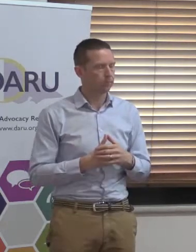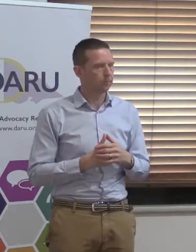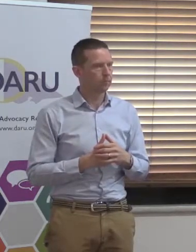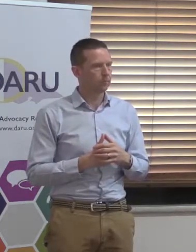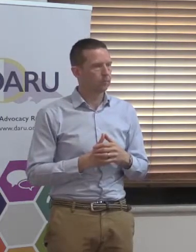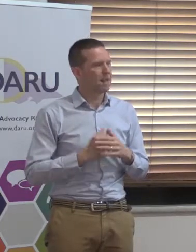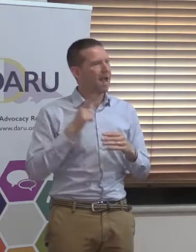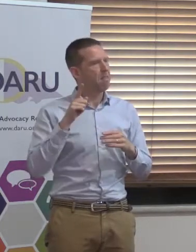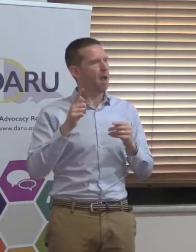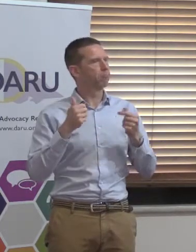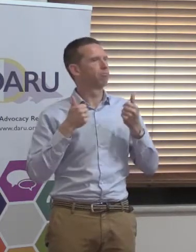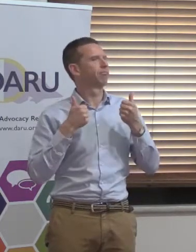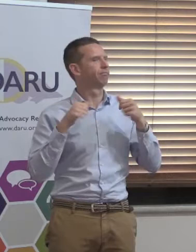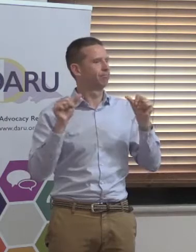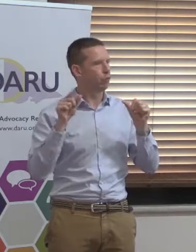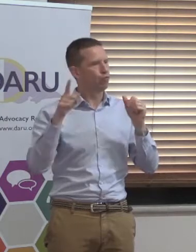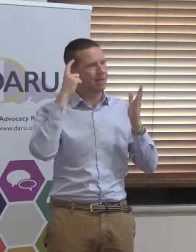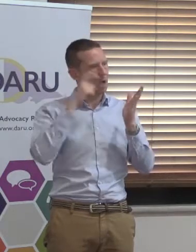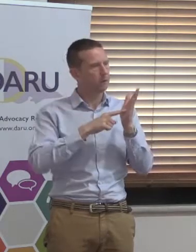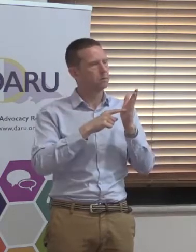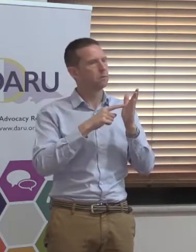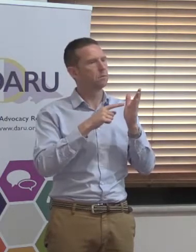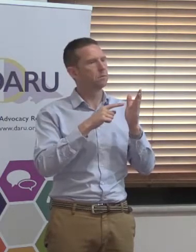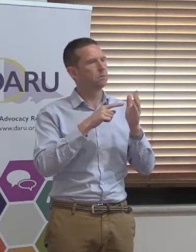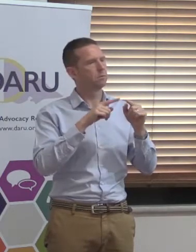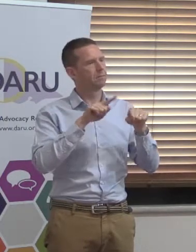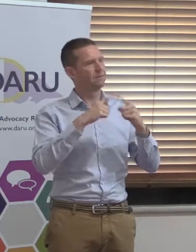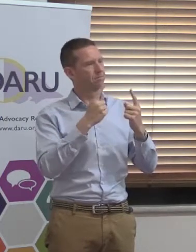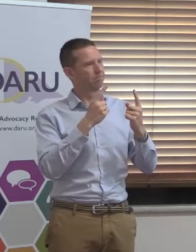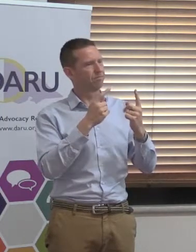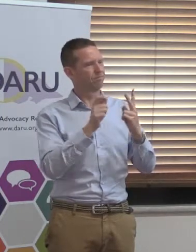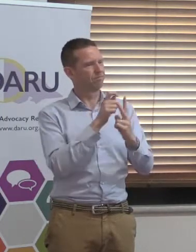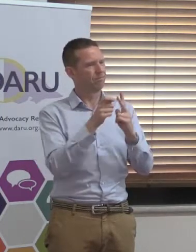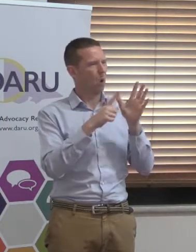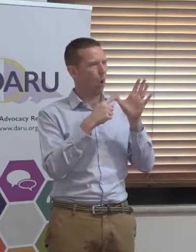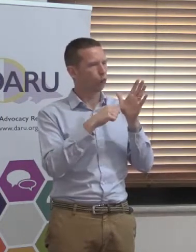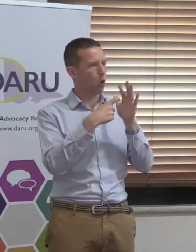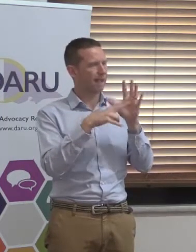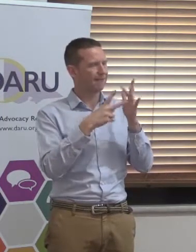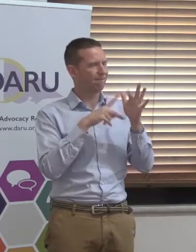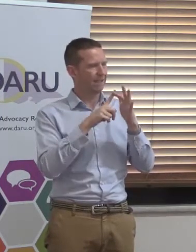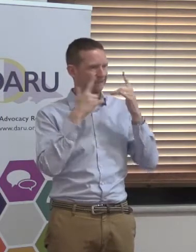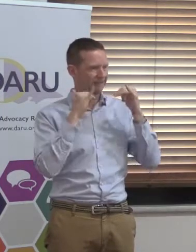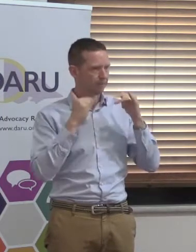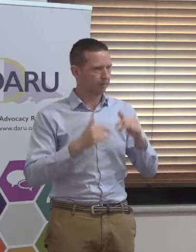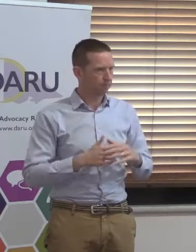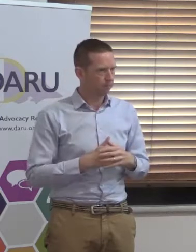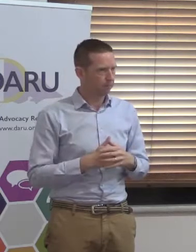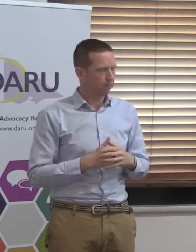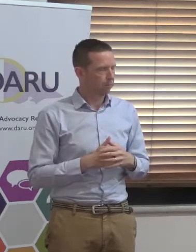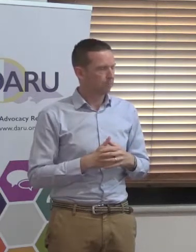finally recognise alternative assessments, and so even though there's been